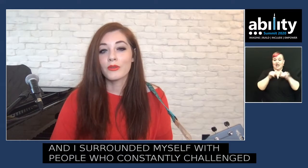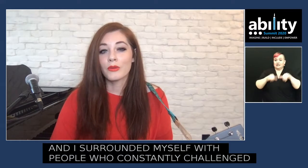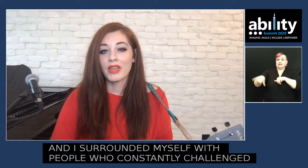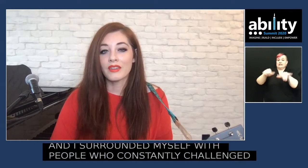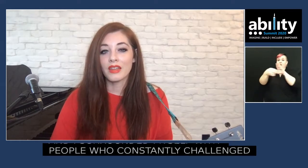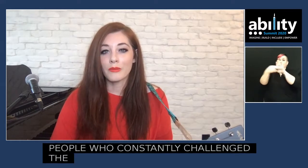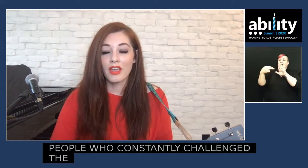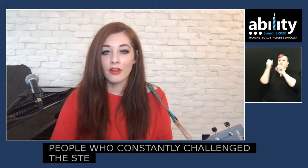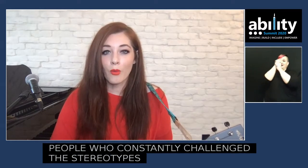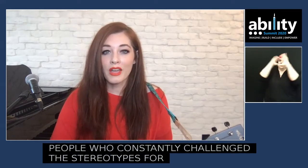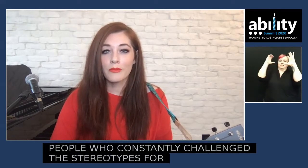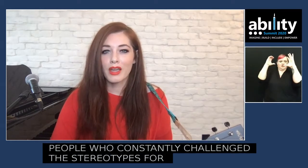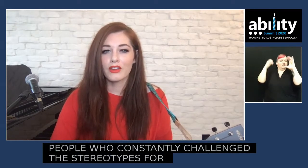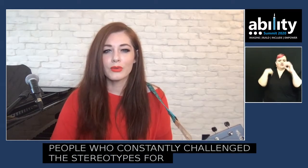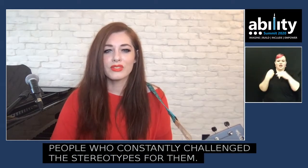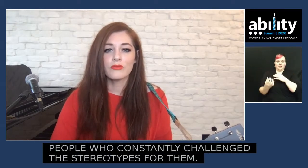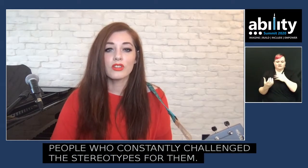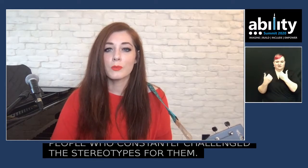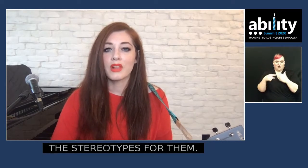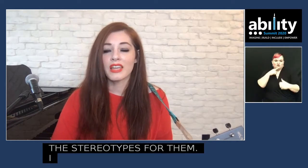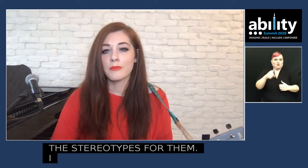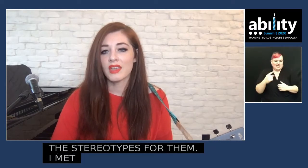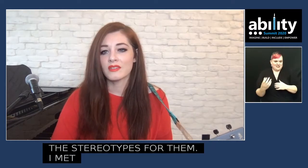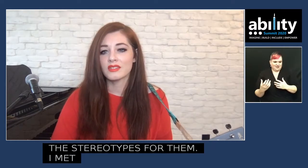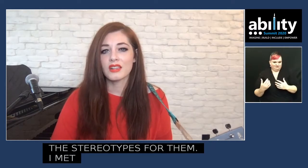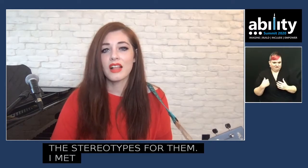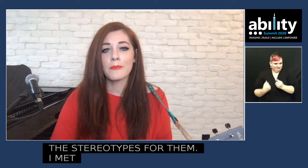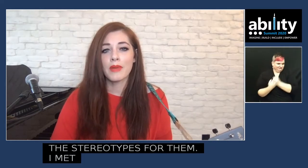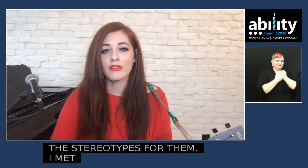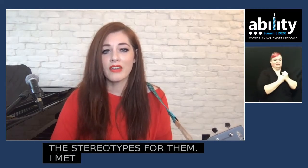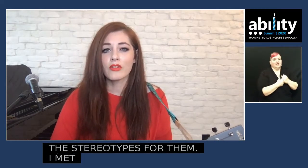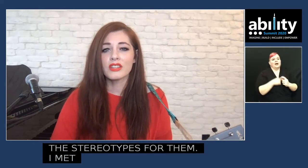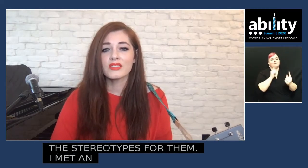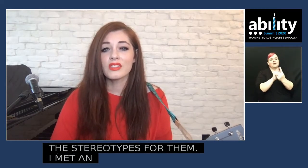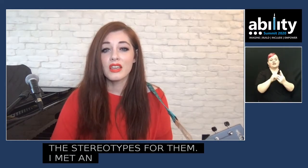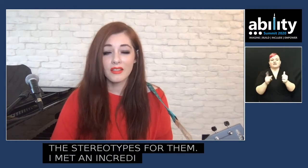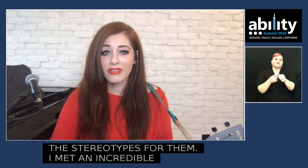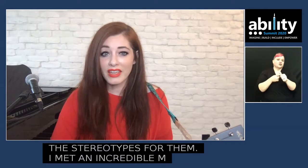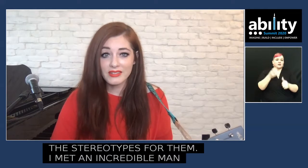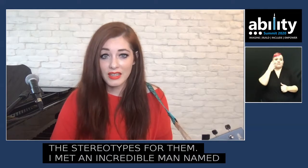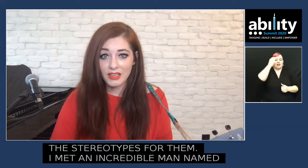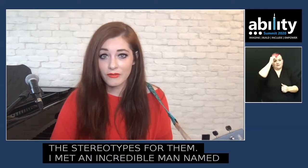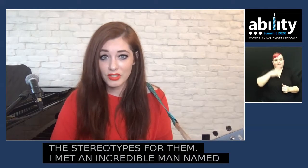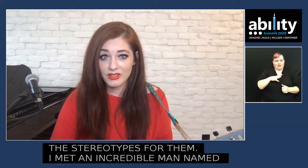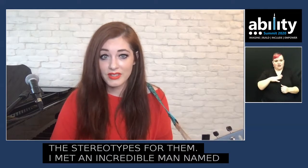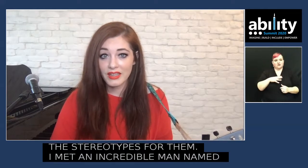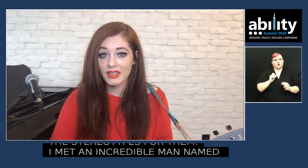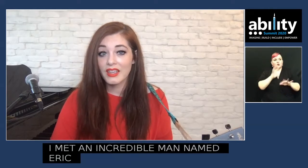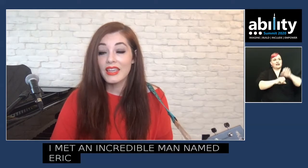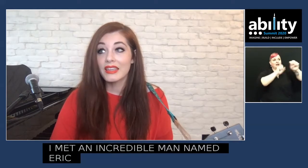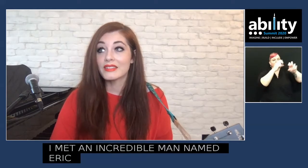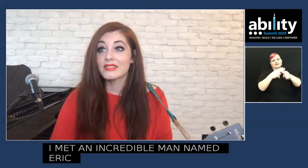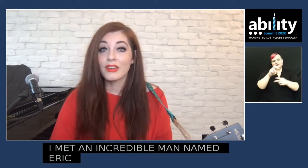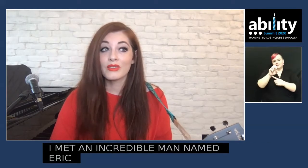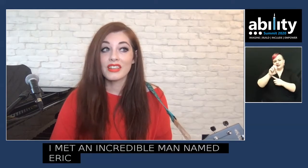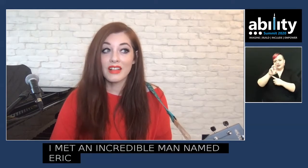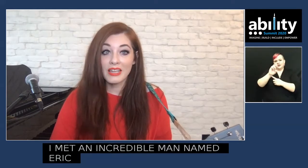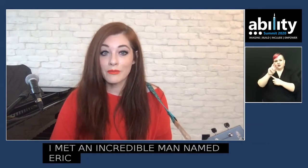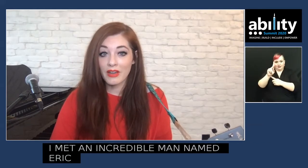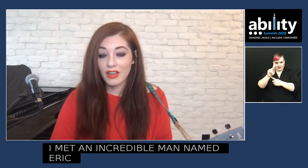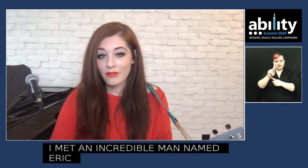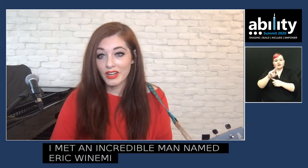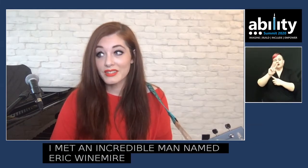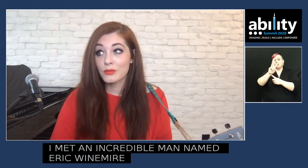met an incredible man named Eric Weinmeier, who's the first blind man to climb Mount Everest. Let that sink in for just a second. He's not